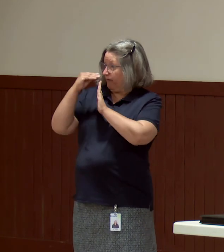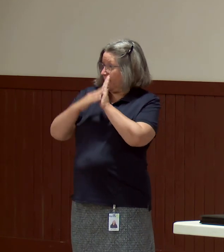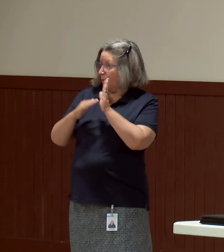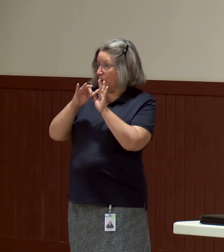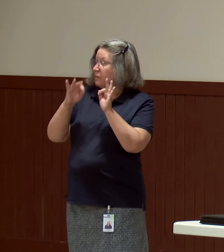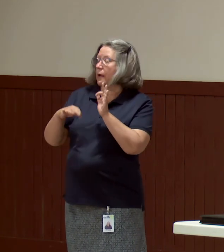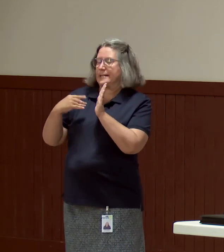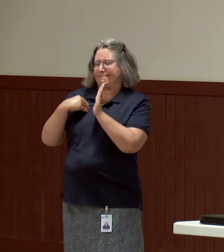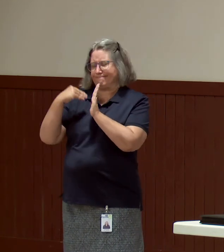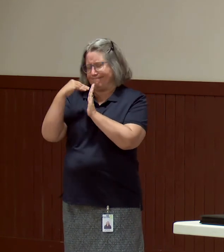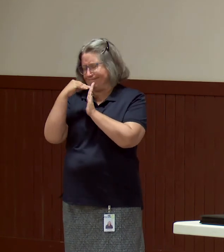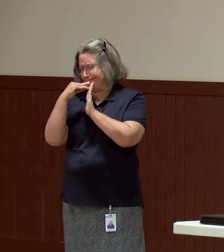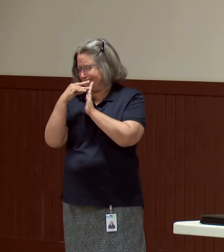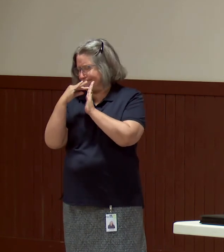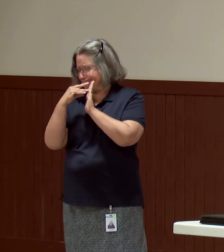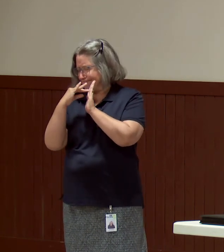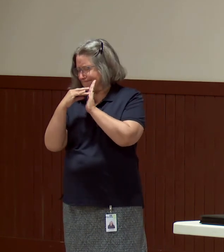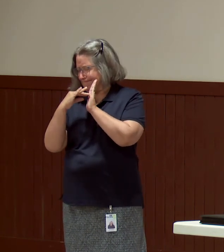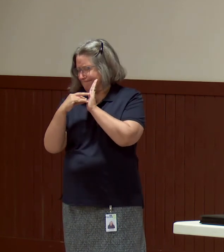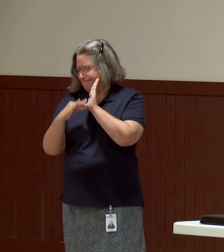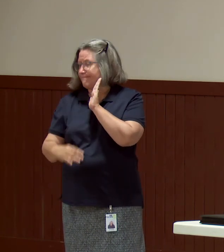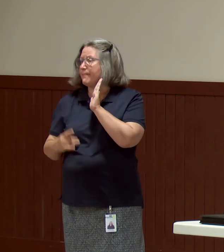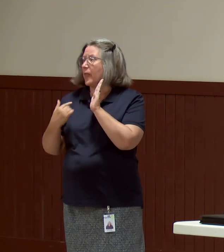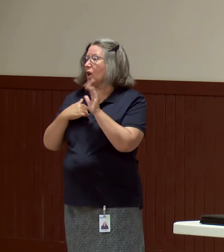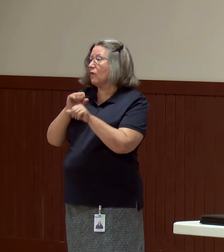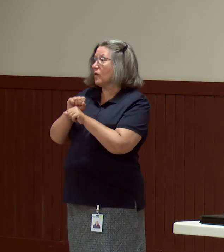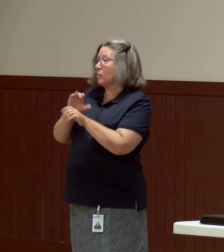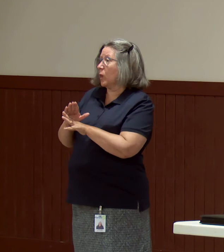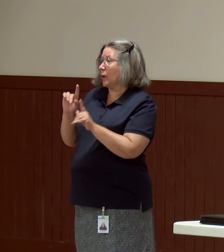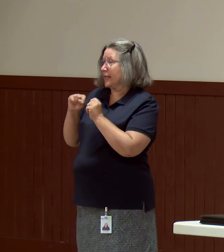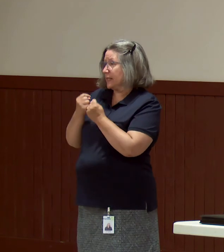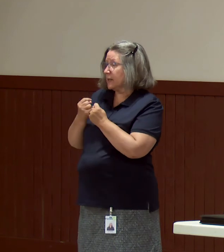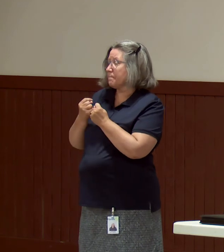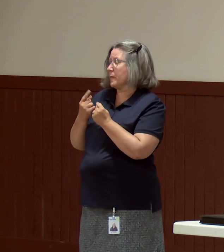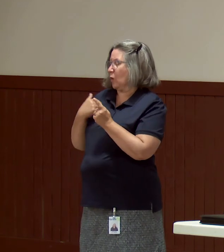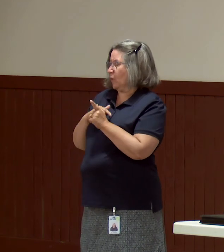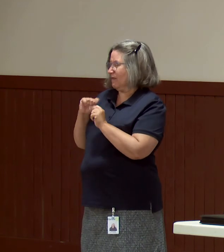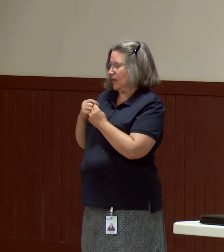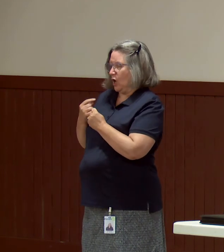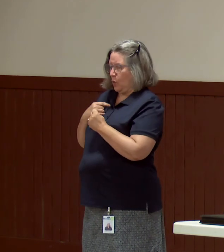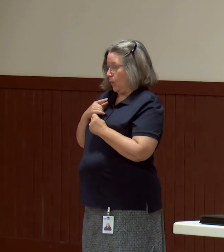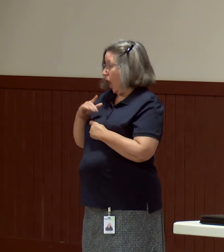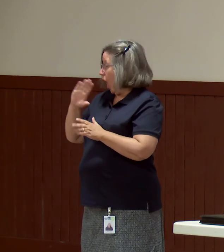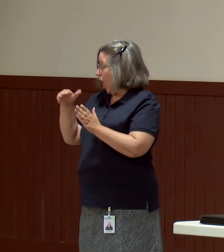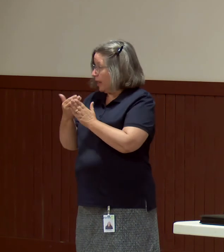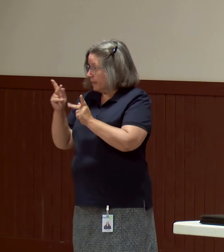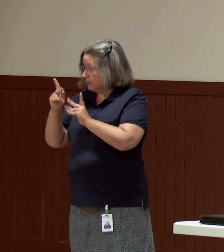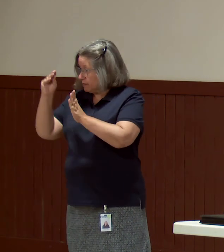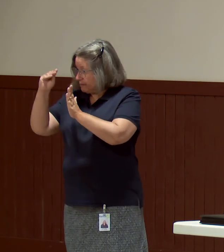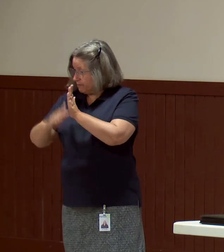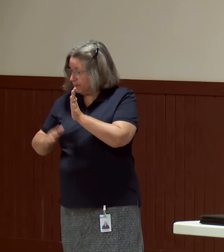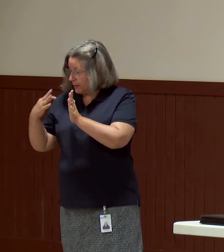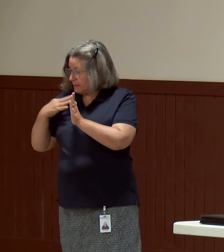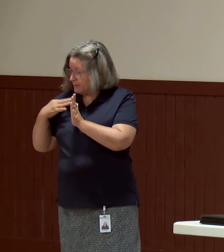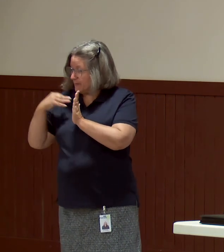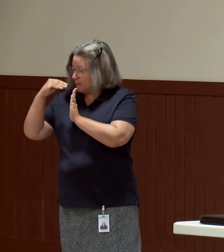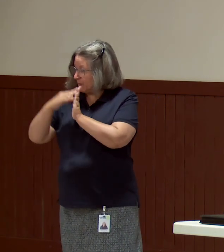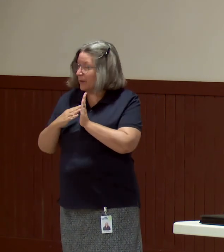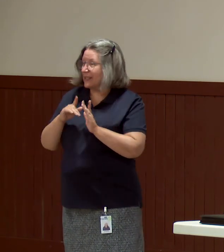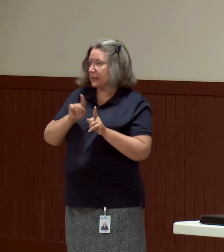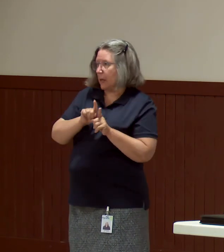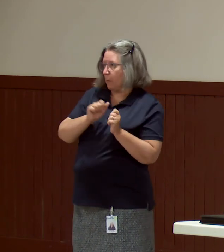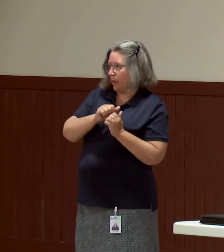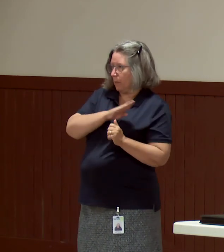will be an employee team. There's about 10 of us that will review most of these applications along with the Board of